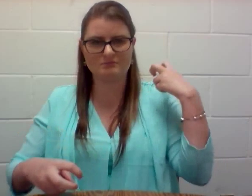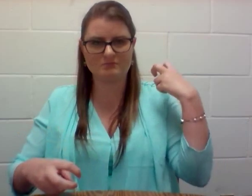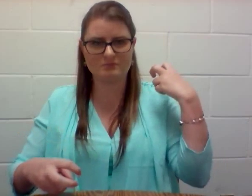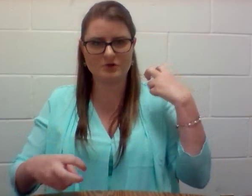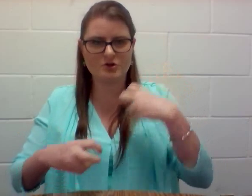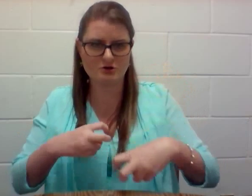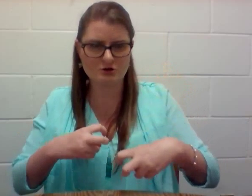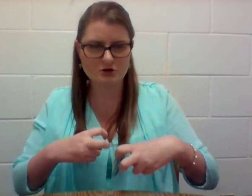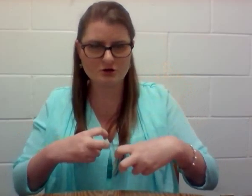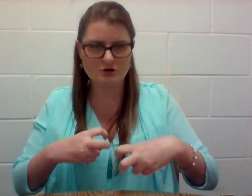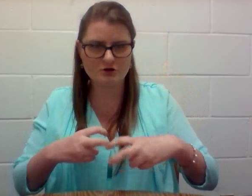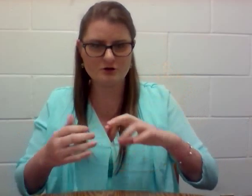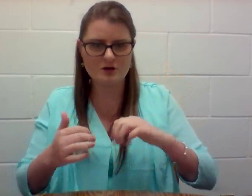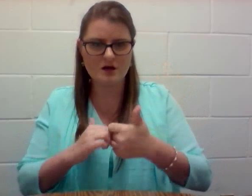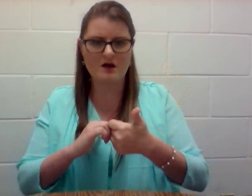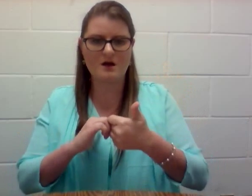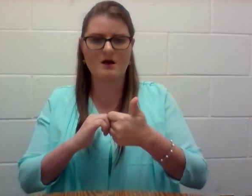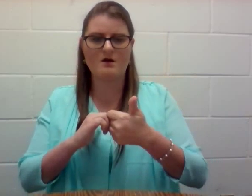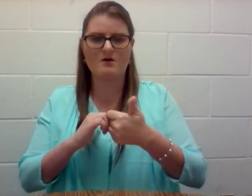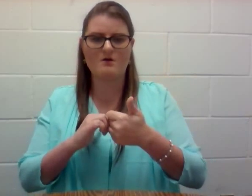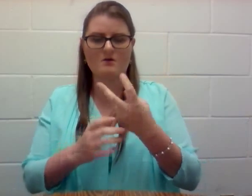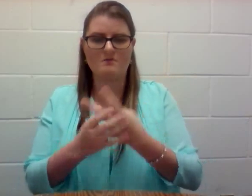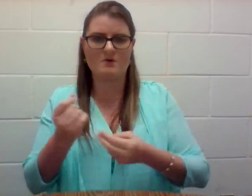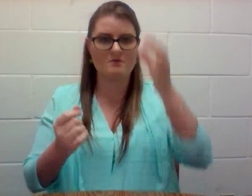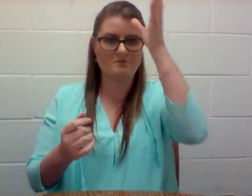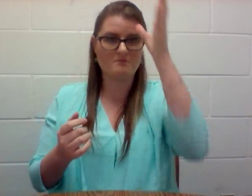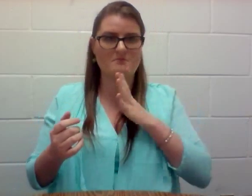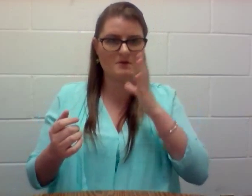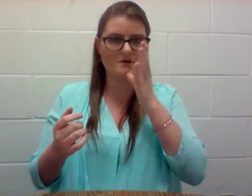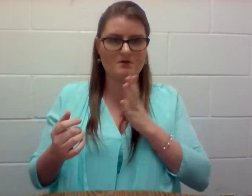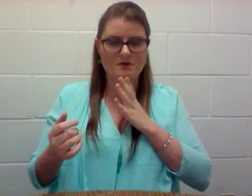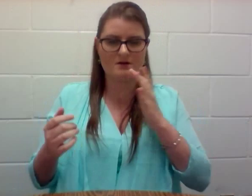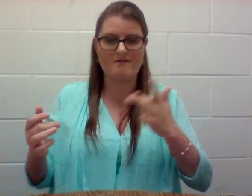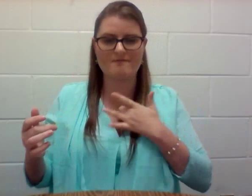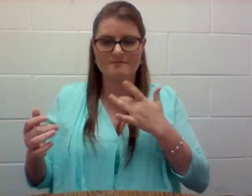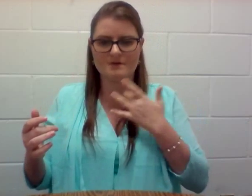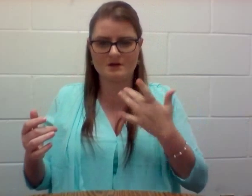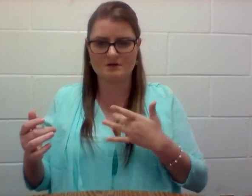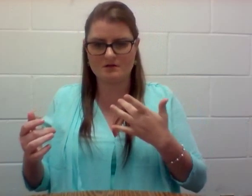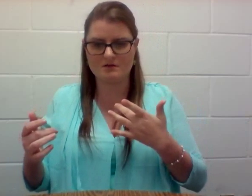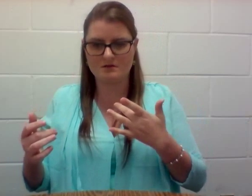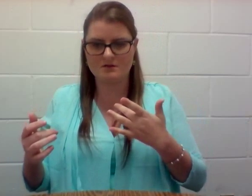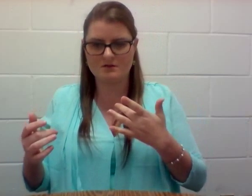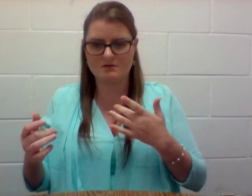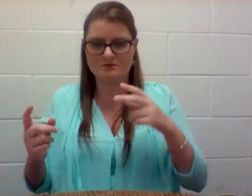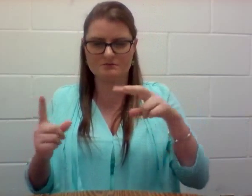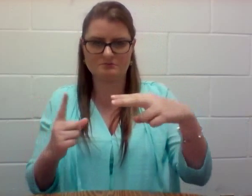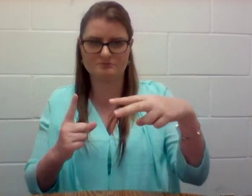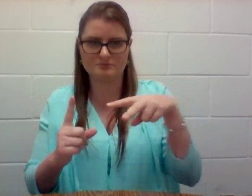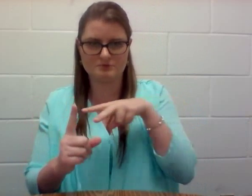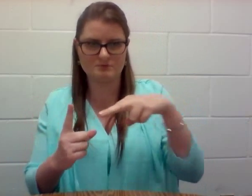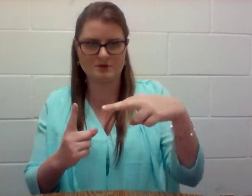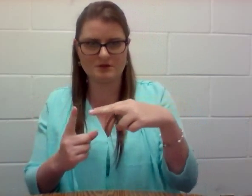point. But I leave women and men in those roles to sort that out. I've never tried